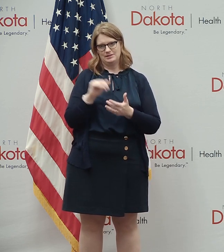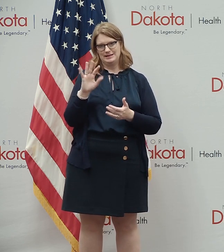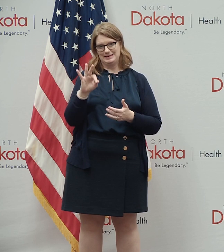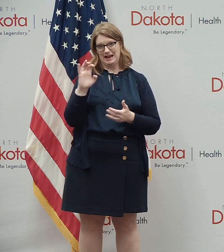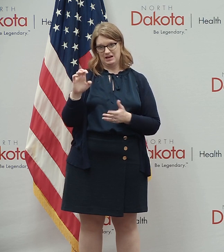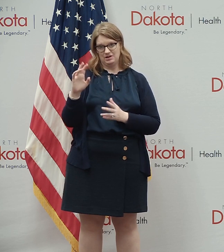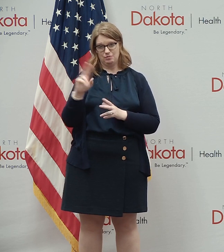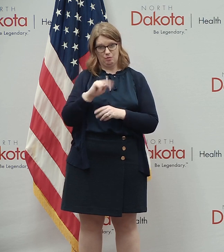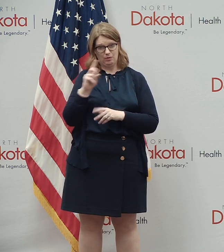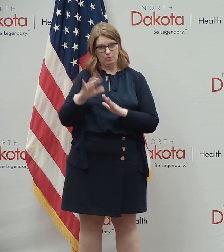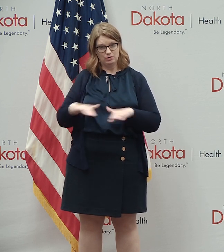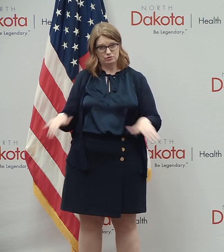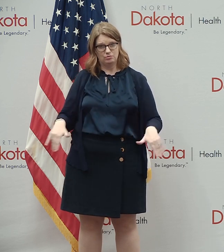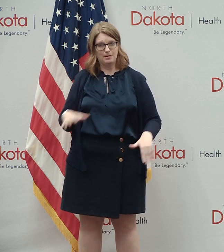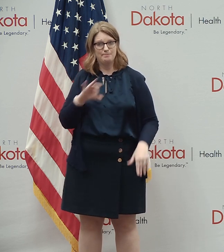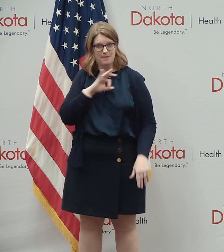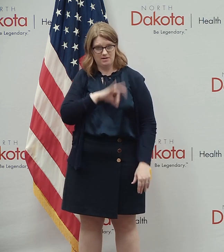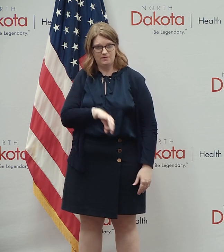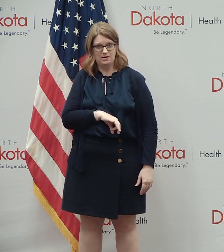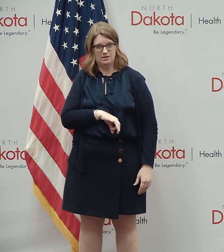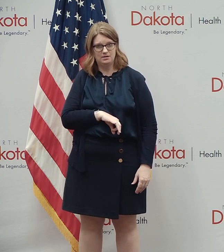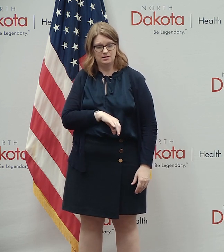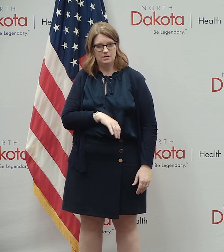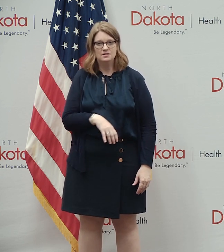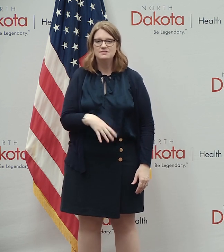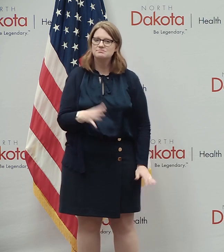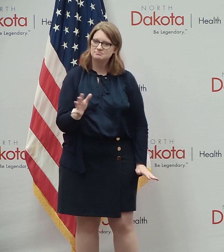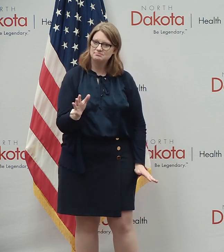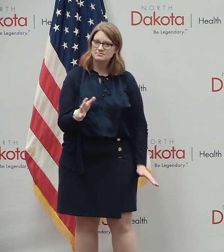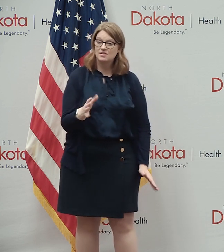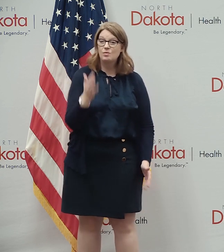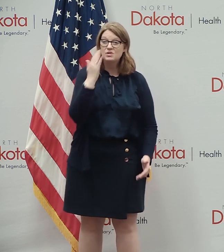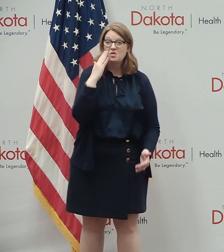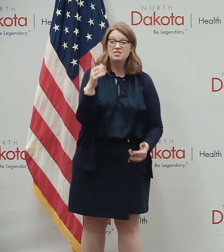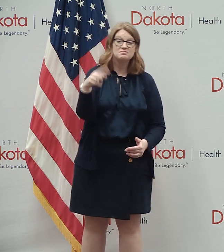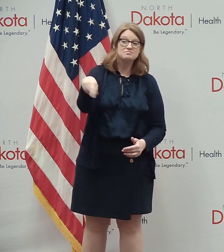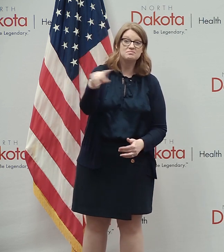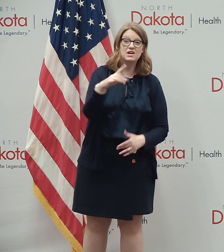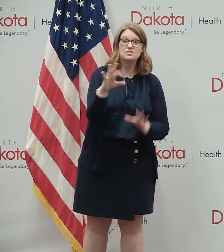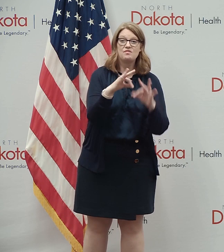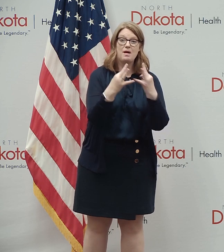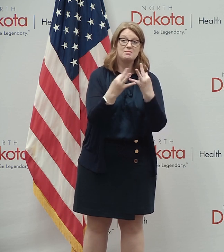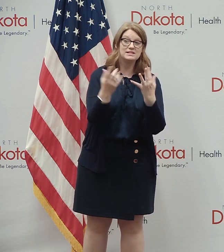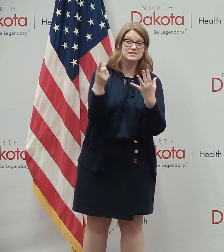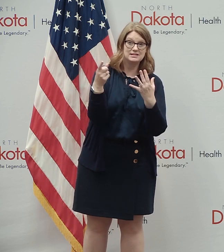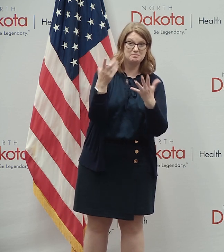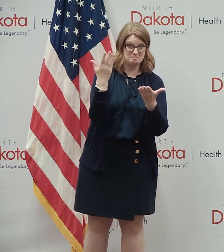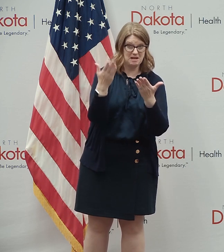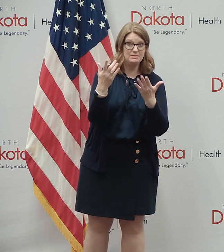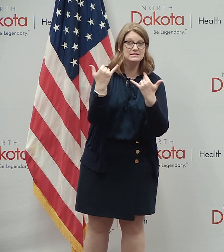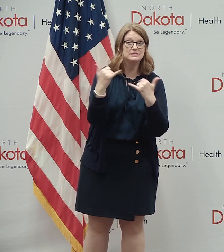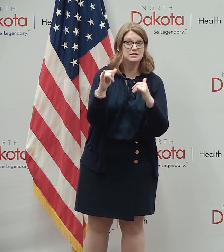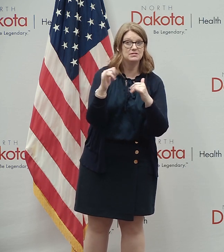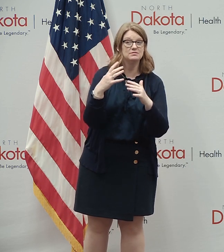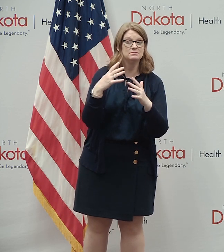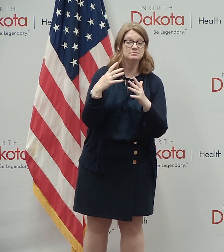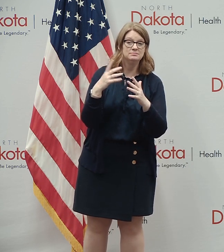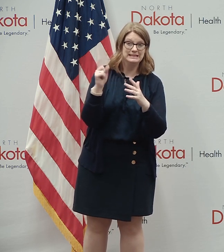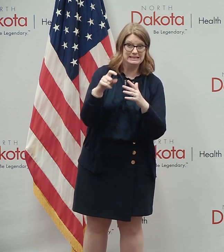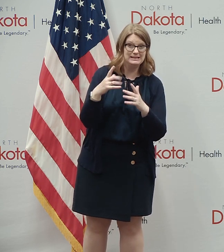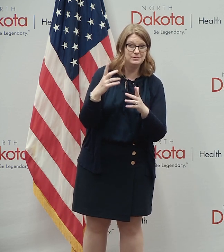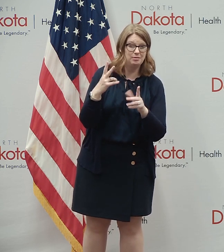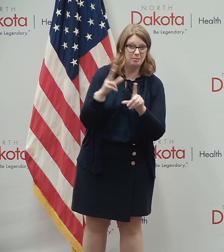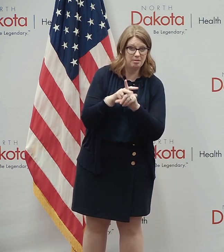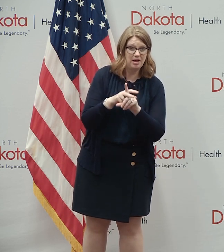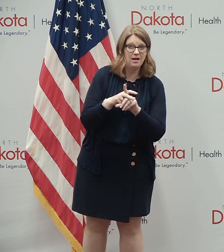29,900 North Dakota children. And we know that there are families out there that can still benefit who may not have applied. So again, please take